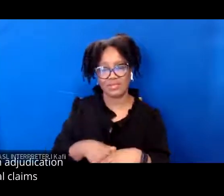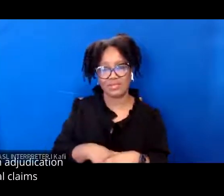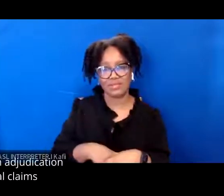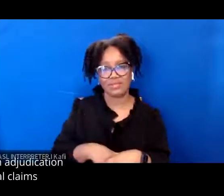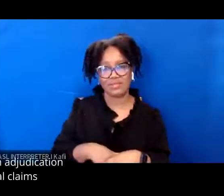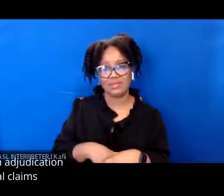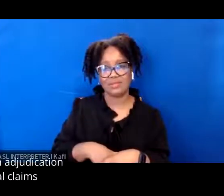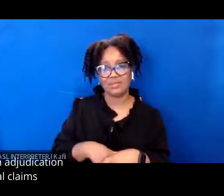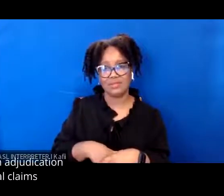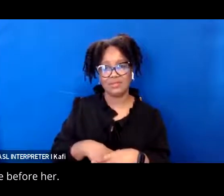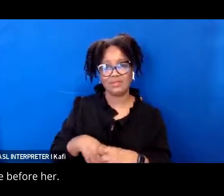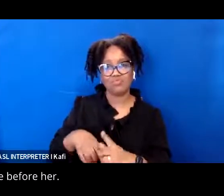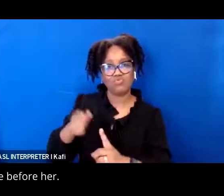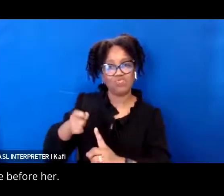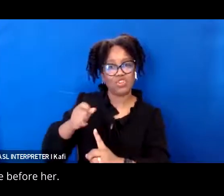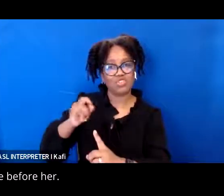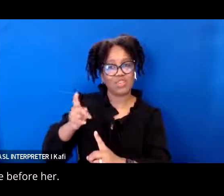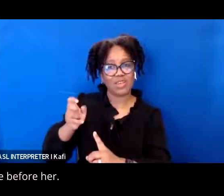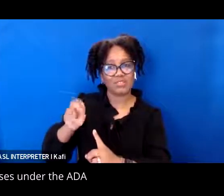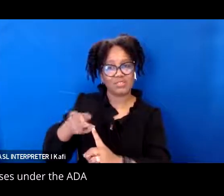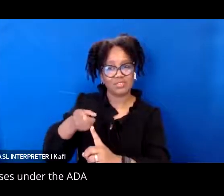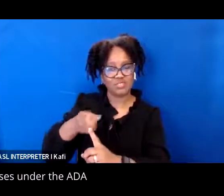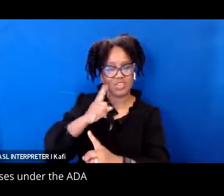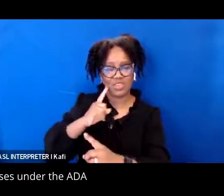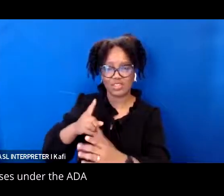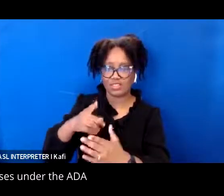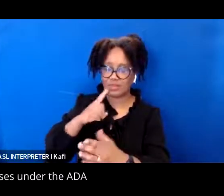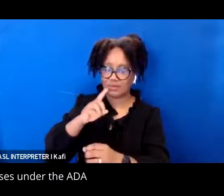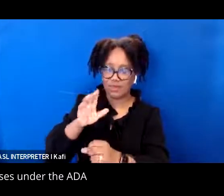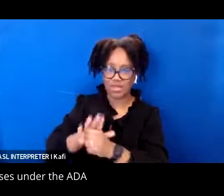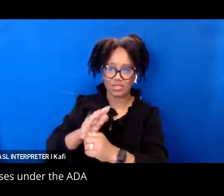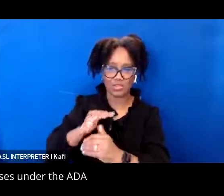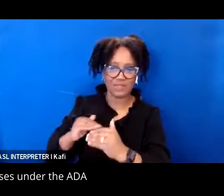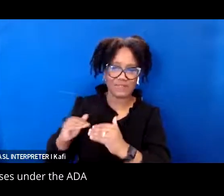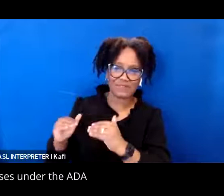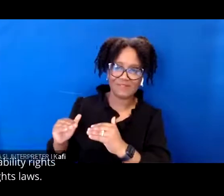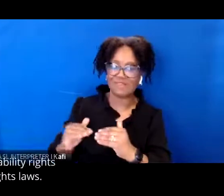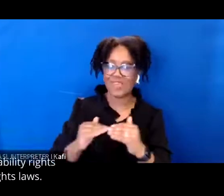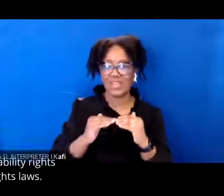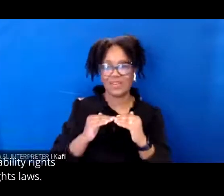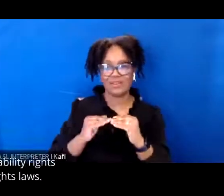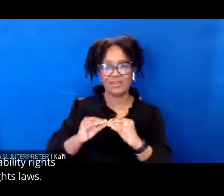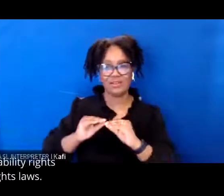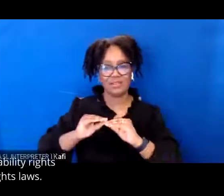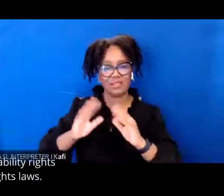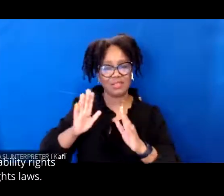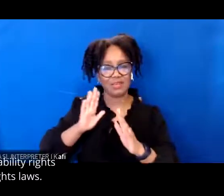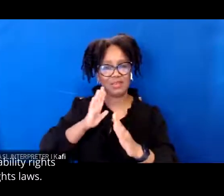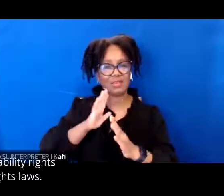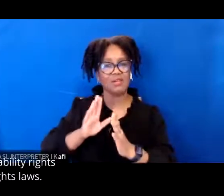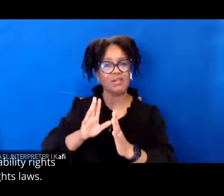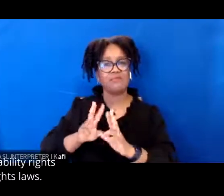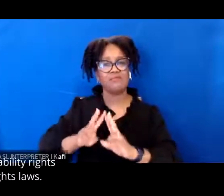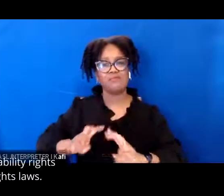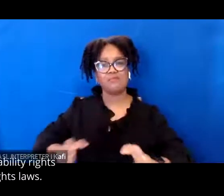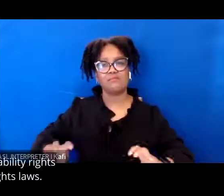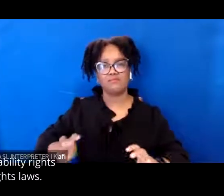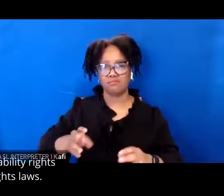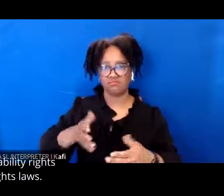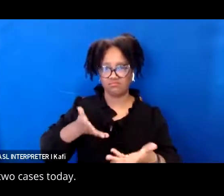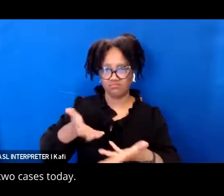adjudication of the legal claims that have come before her and that includes cases under the ada and other disability rights and civil rights